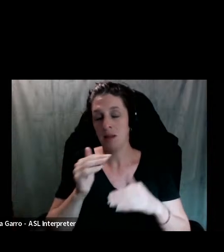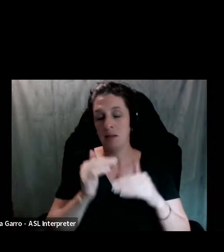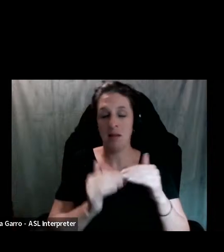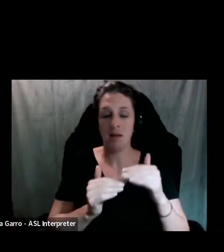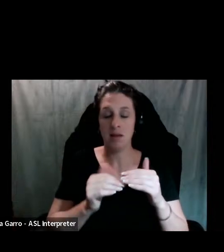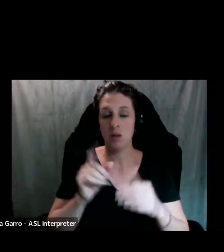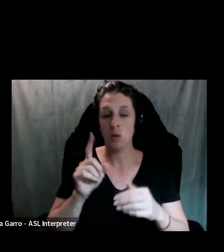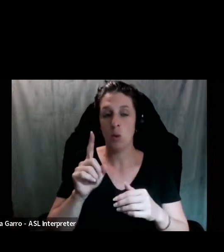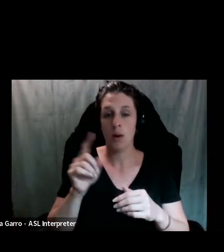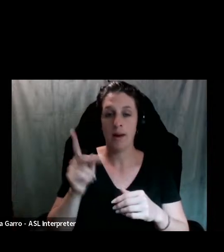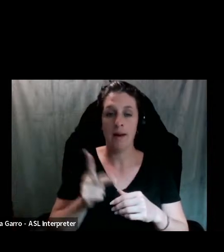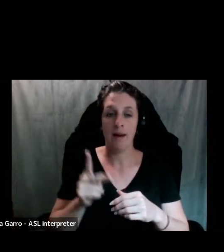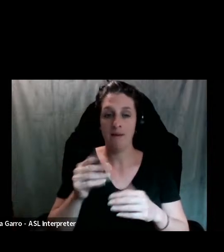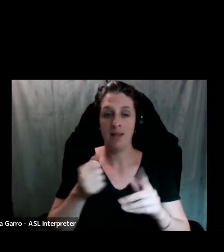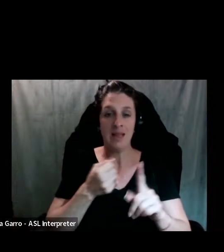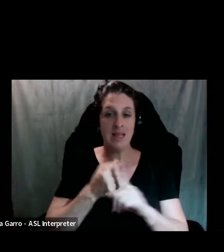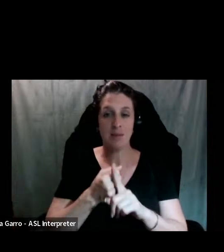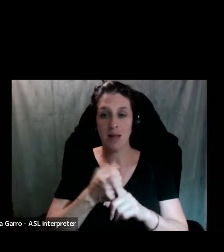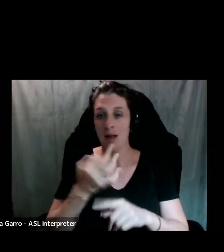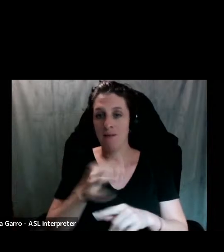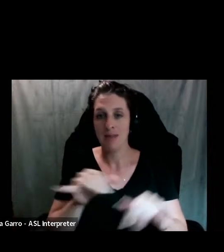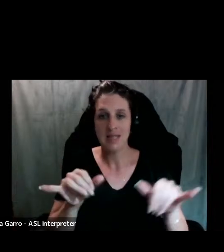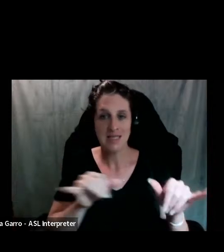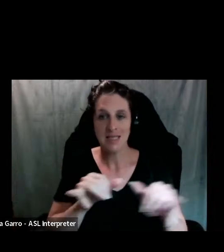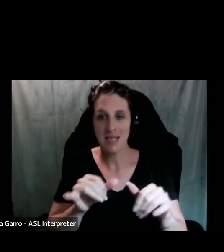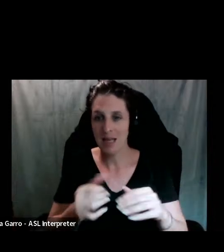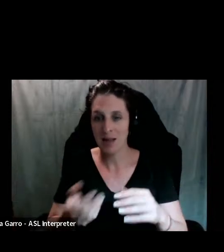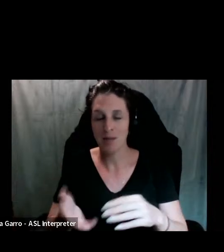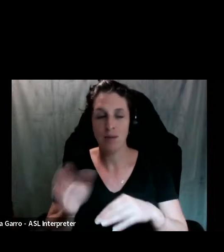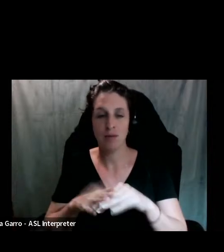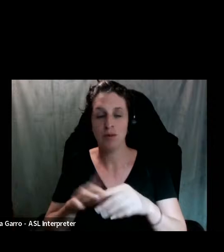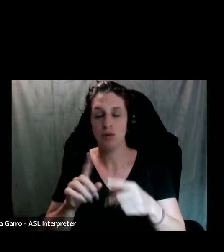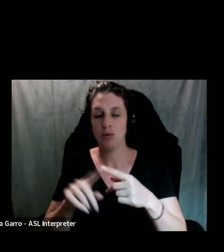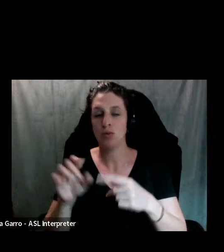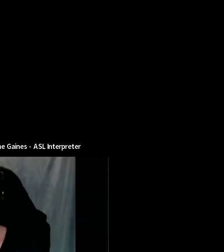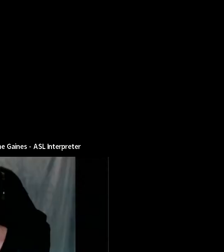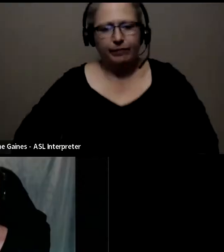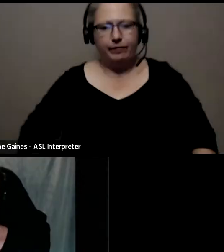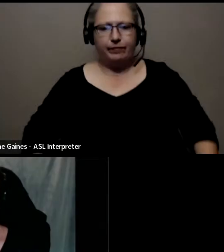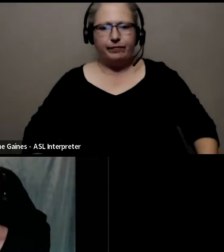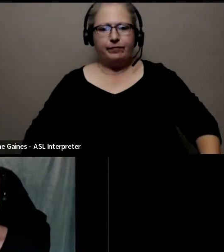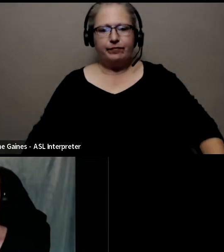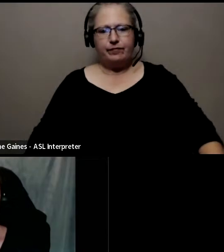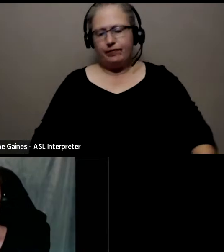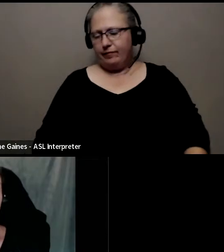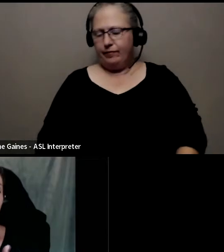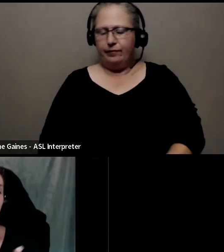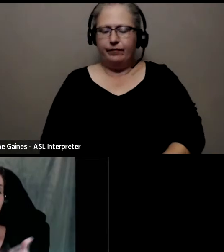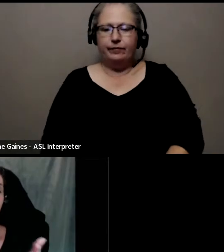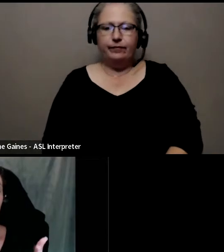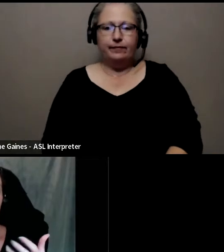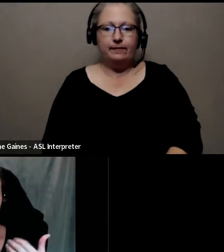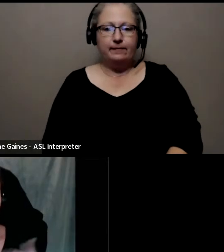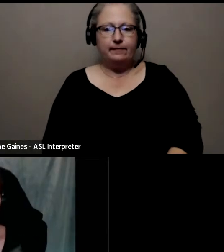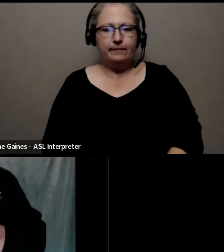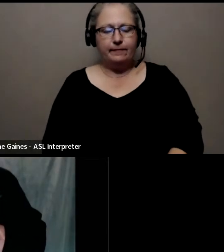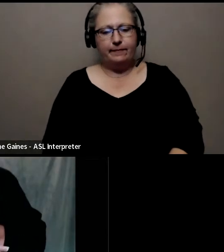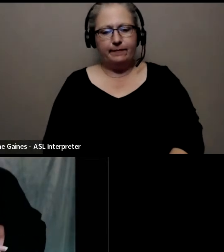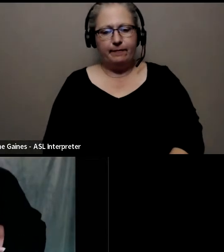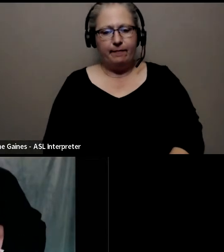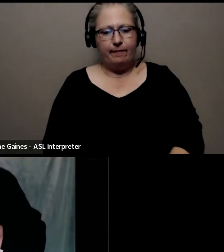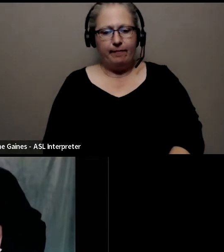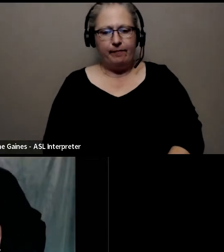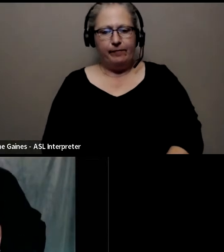what the impact of the same increase to STIRS. Good. That's what I wanted to know.